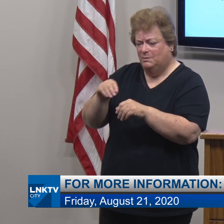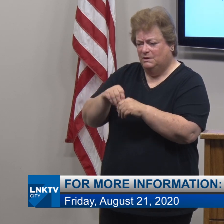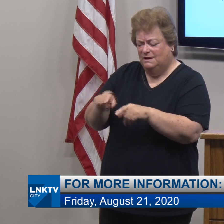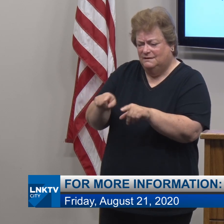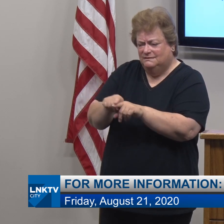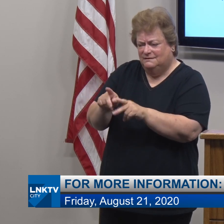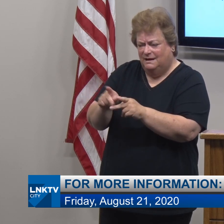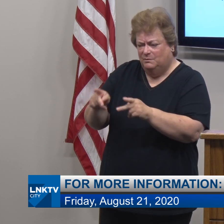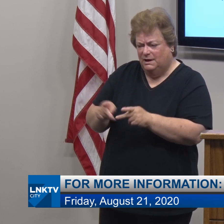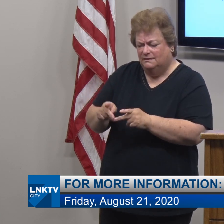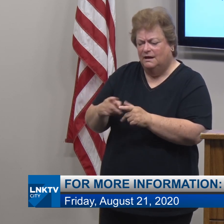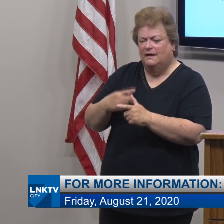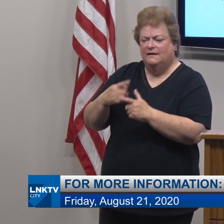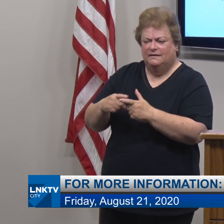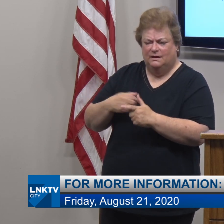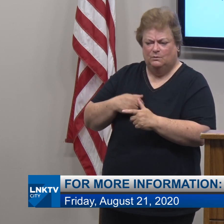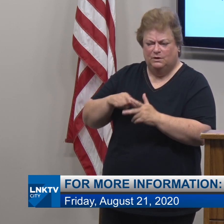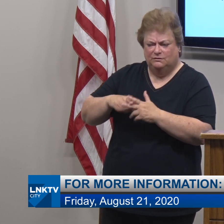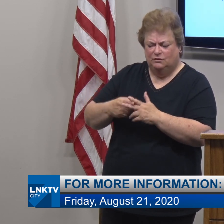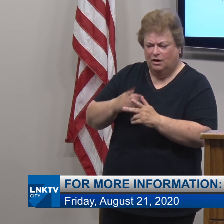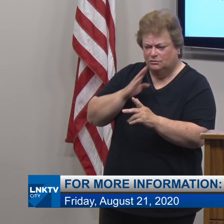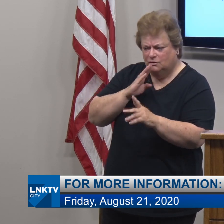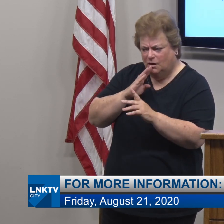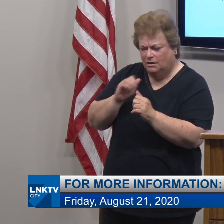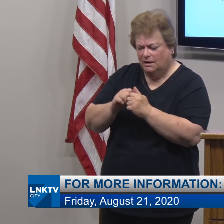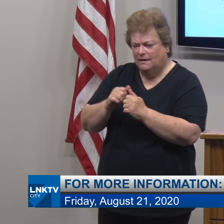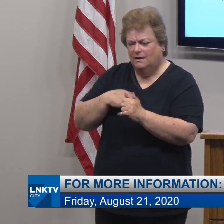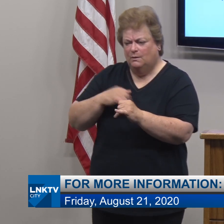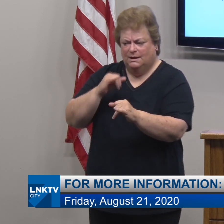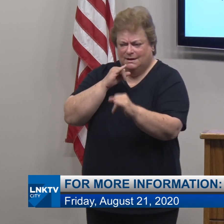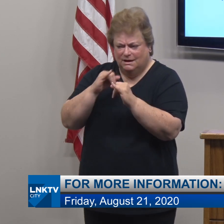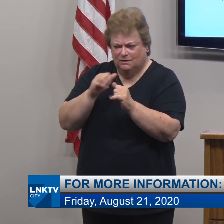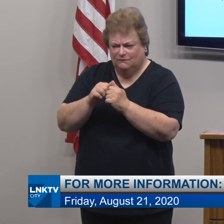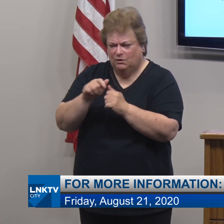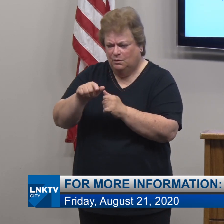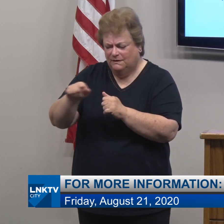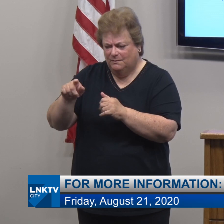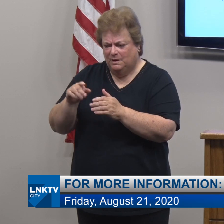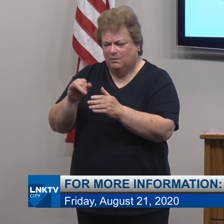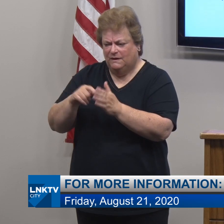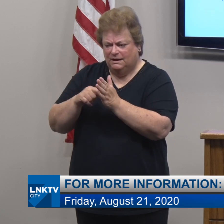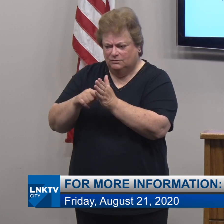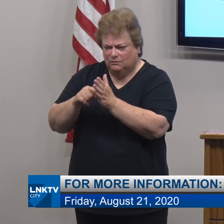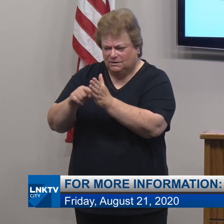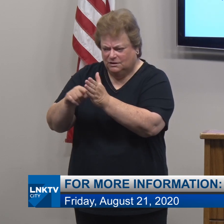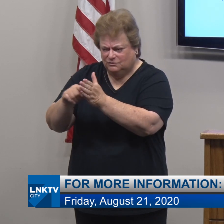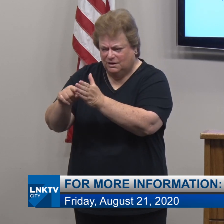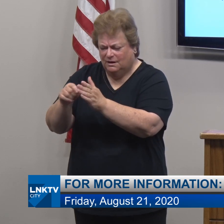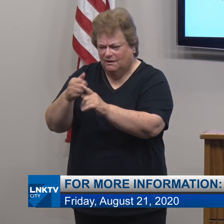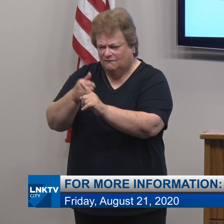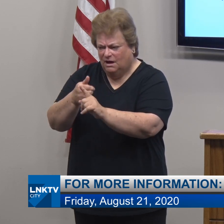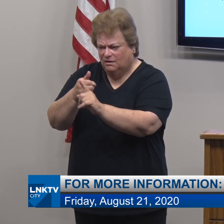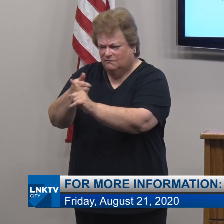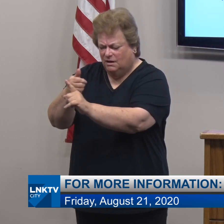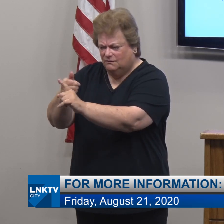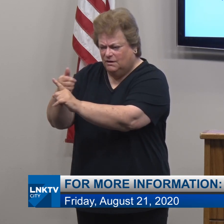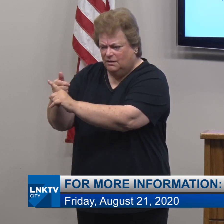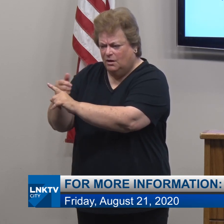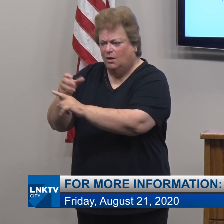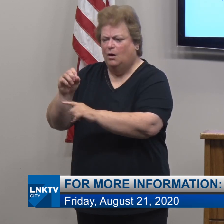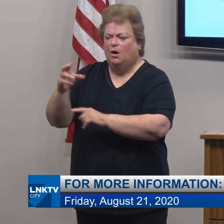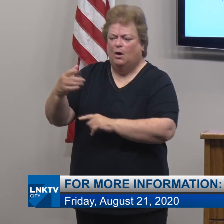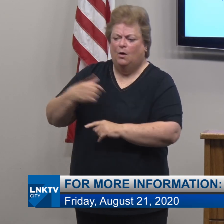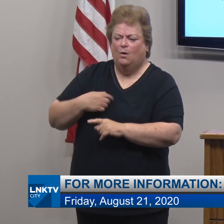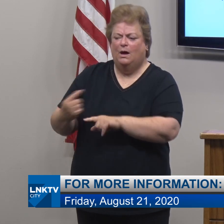we start talking, we have positive cases, we start interviewing them and doing contact tracing, and they say, oh, I was at